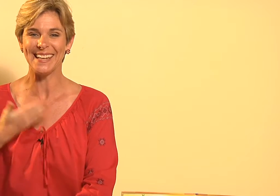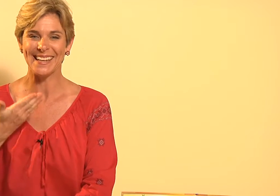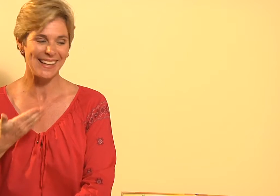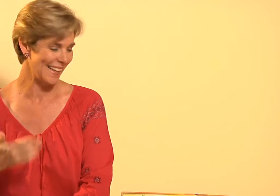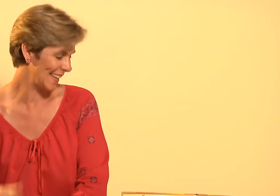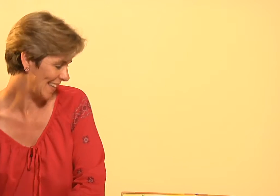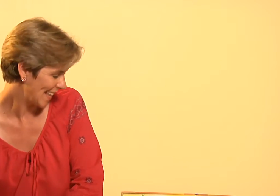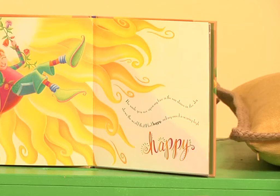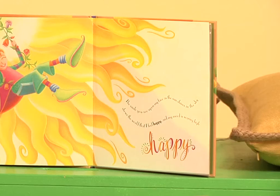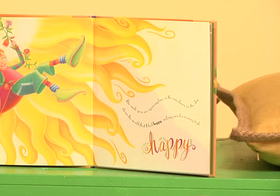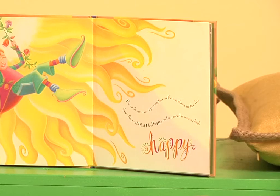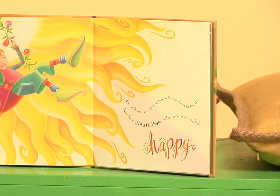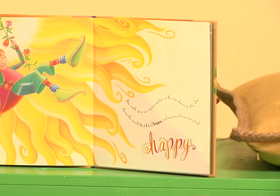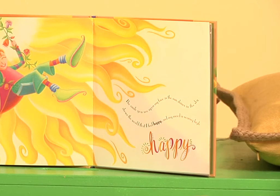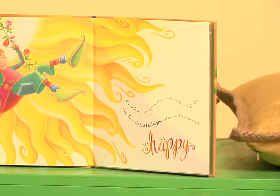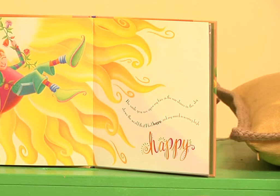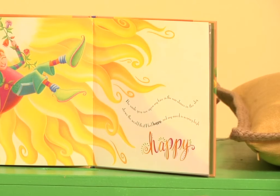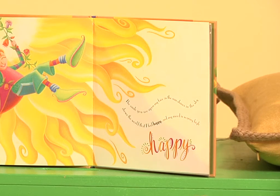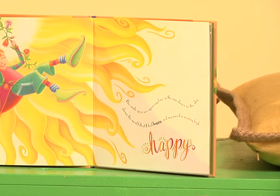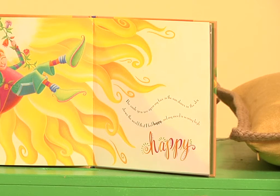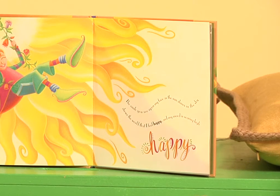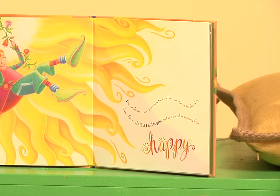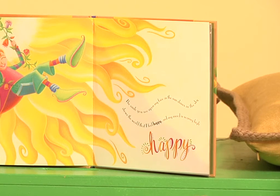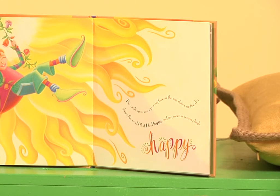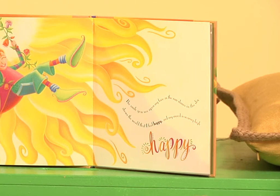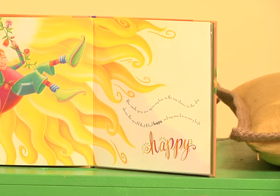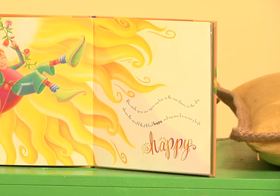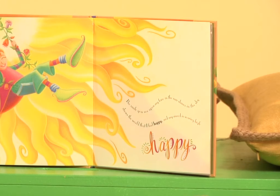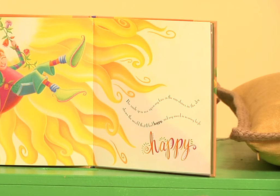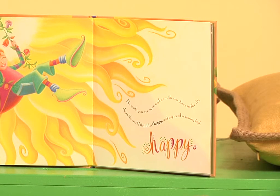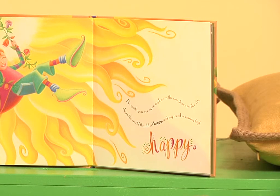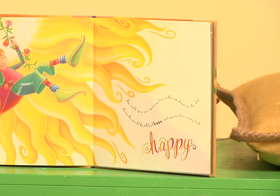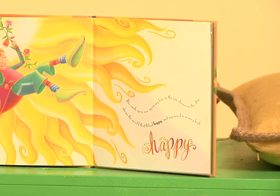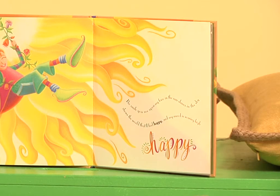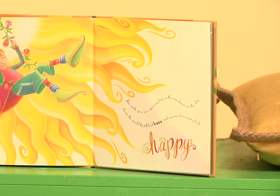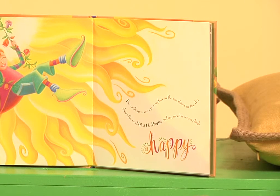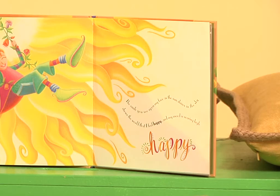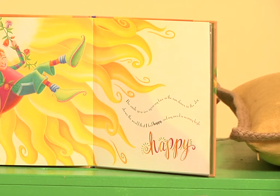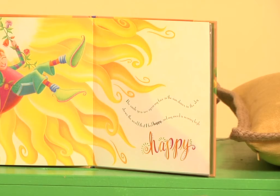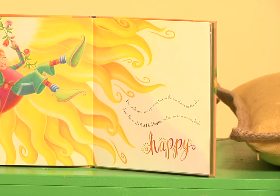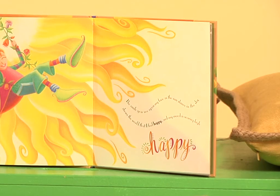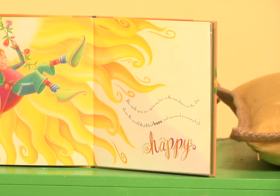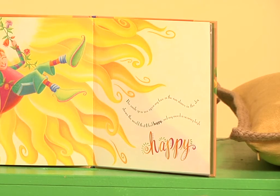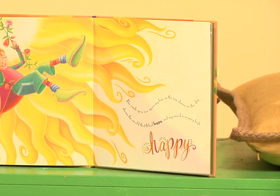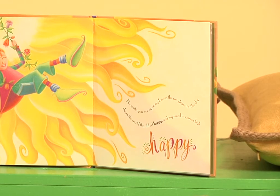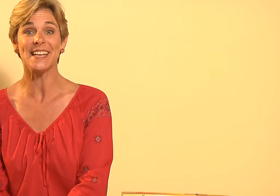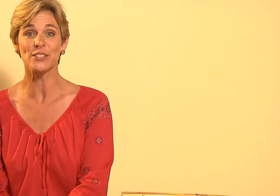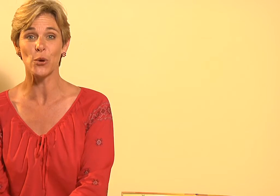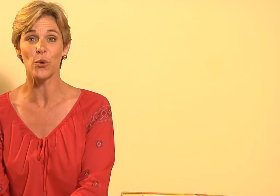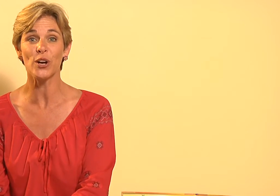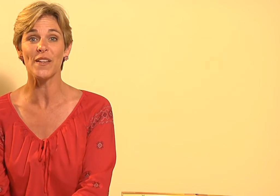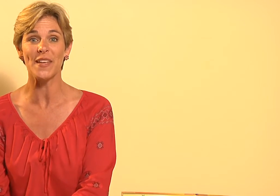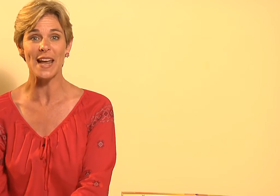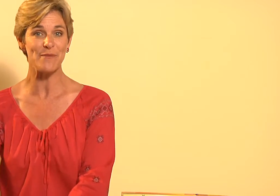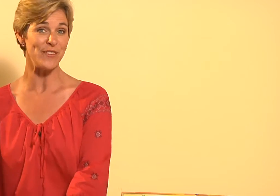Happy. The smile you see upon my face as the sun shines in the sky tells the world that I'm